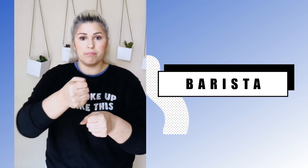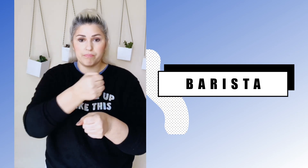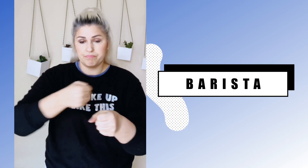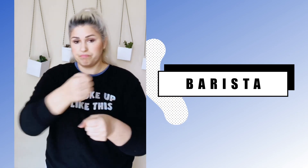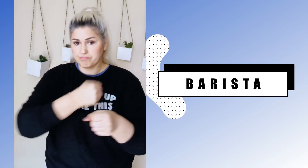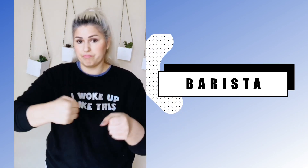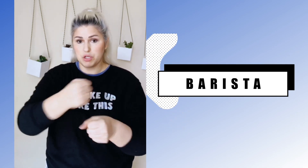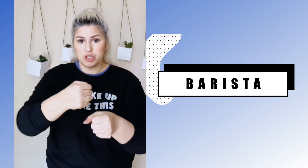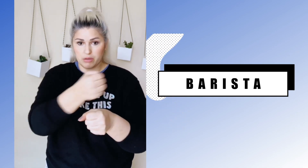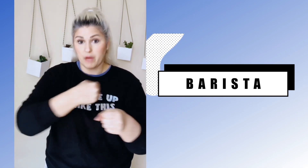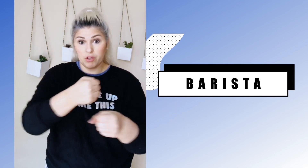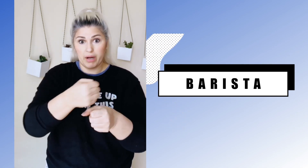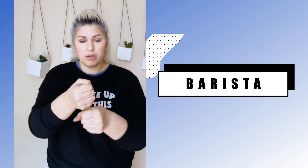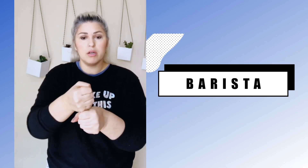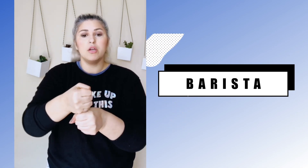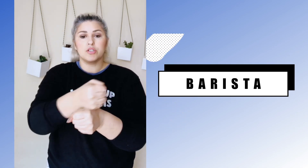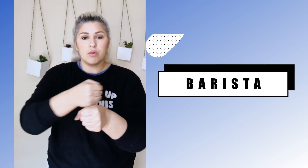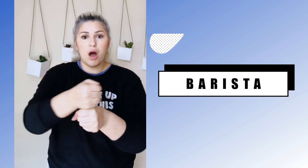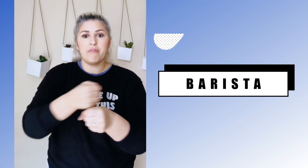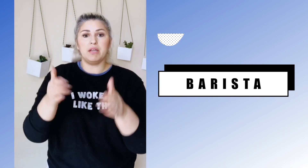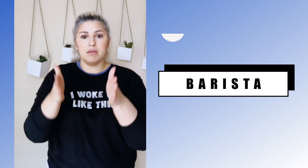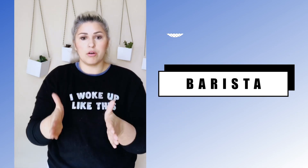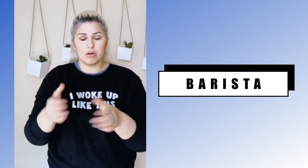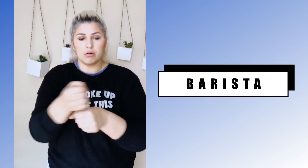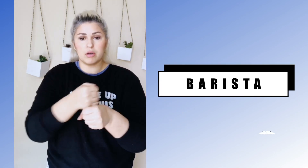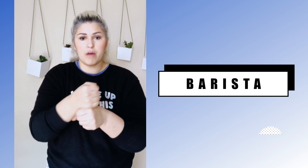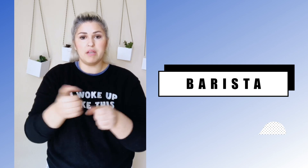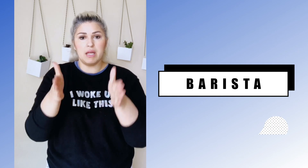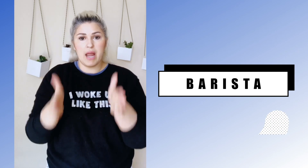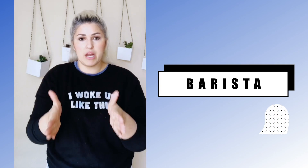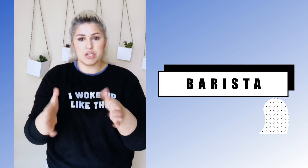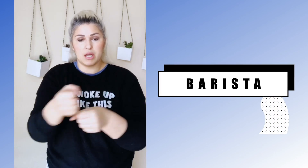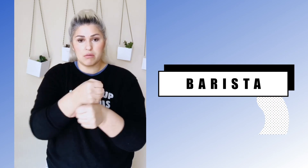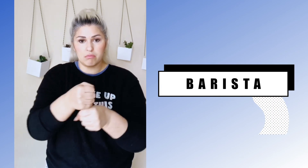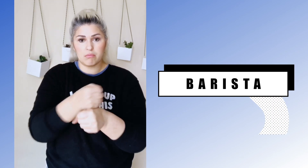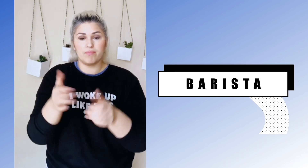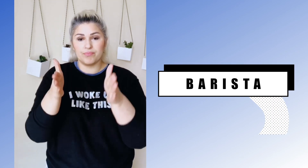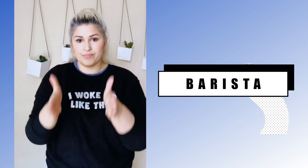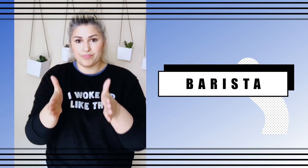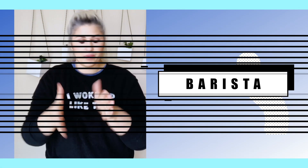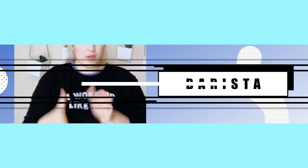a machine, coffee grinder. So coffee agent sign.